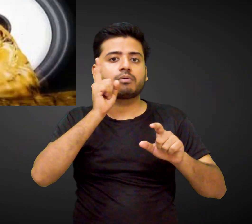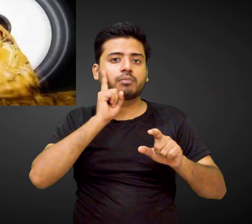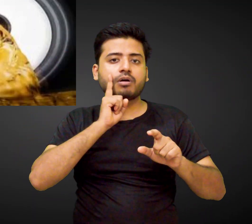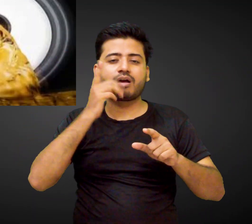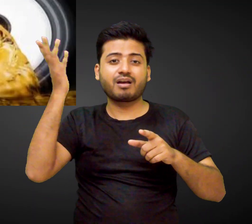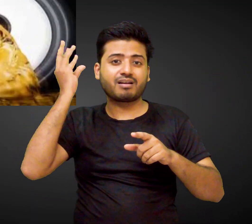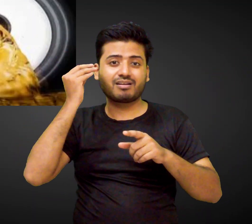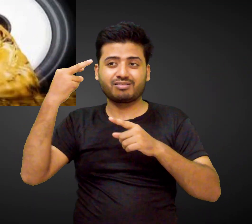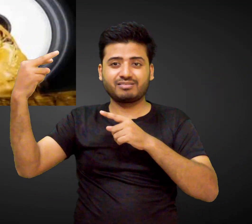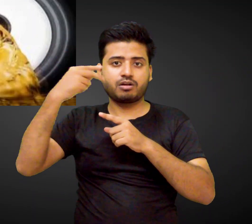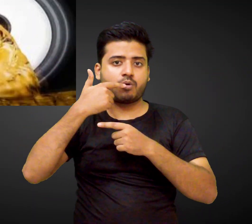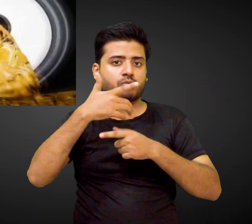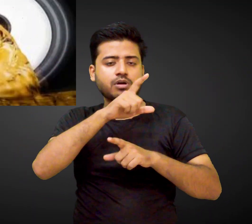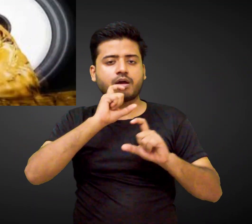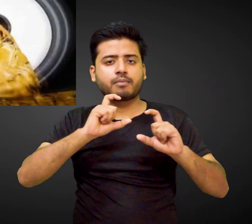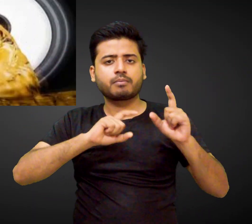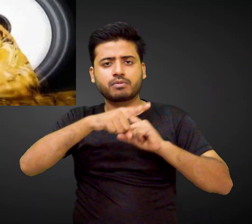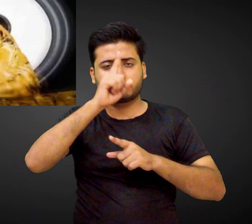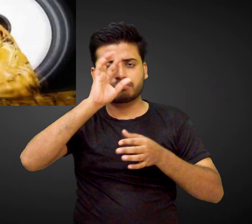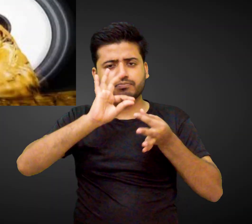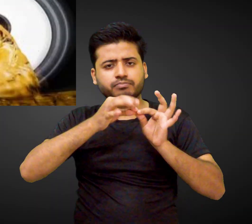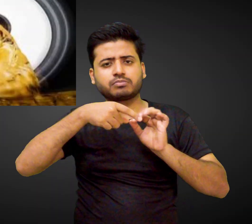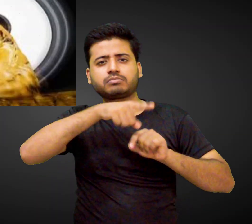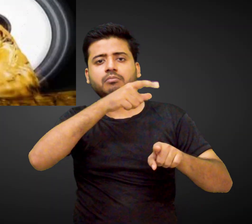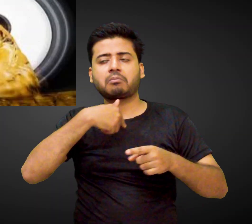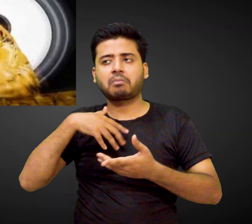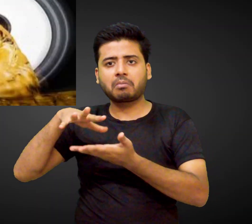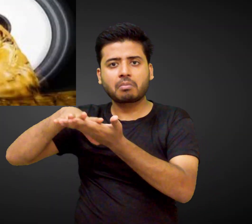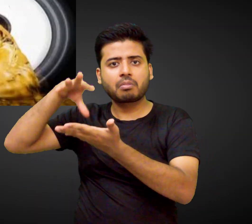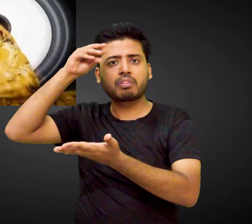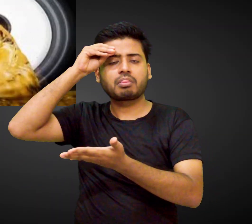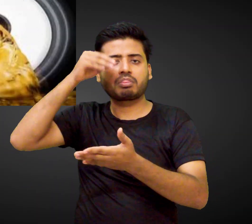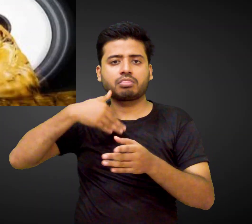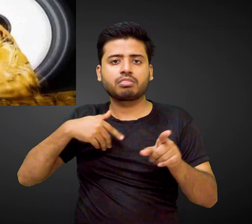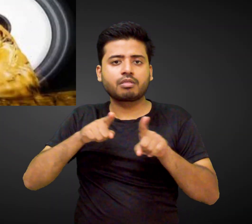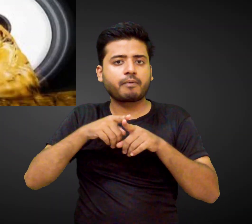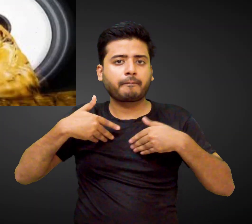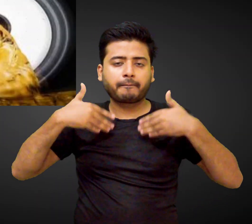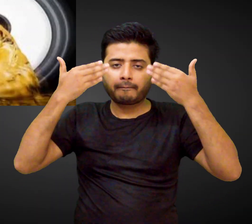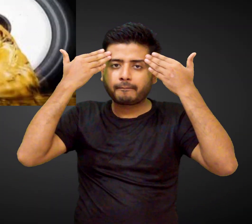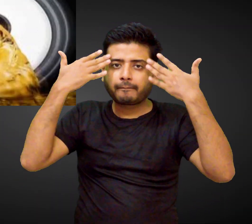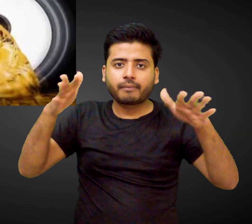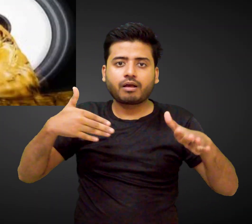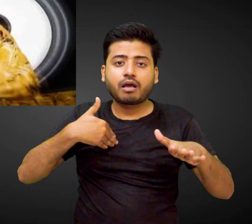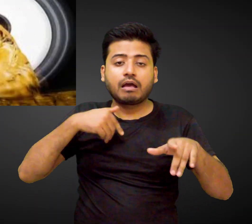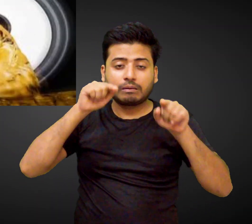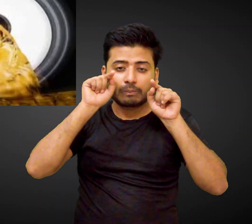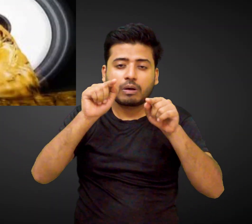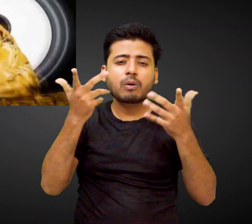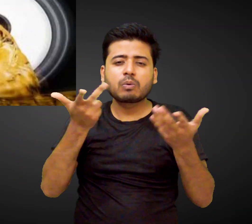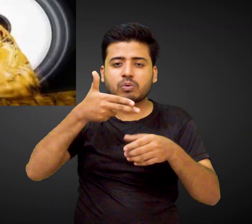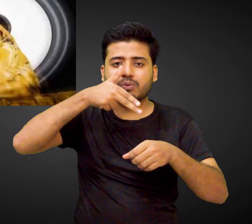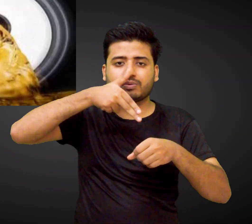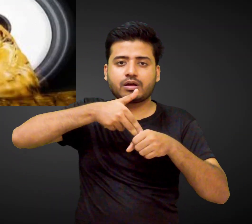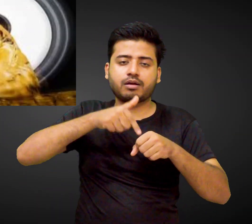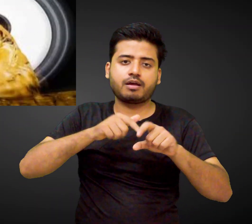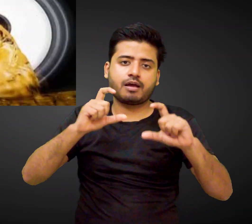wind resistance. Keep windows closed at high speeds for the same reason. To find a cheap price for petrol and